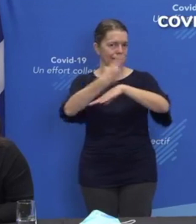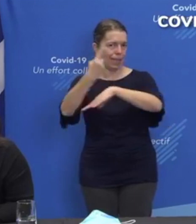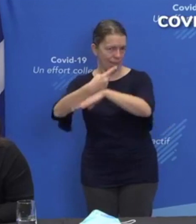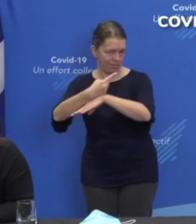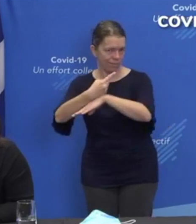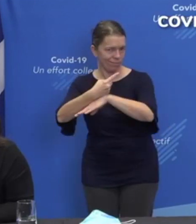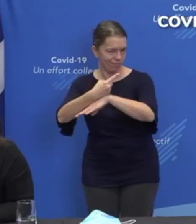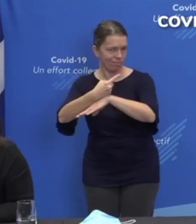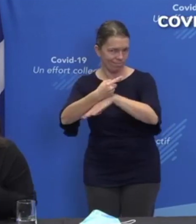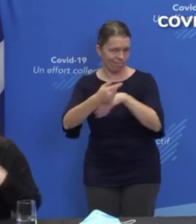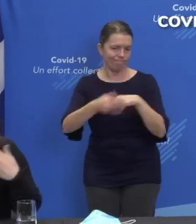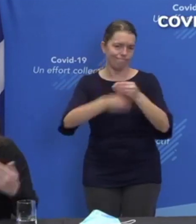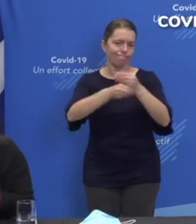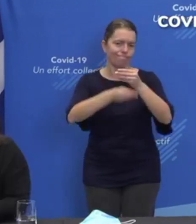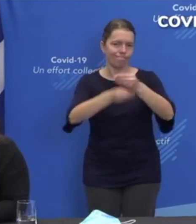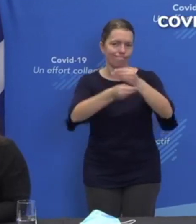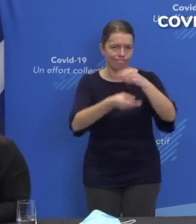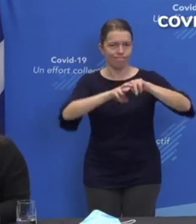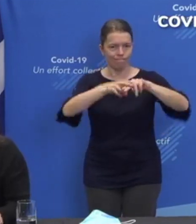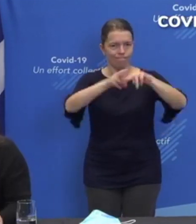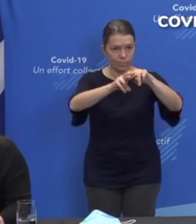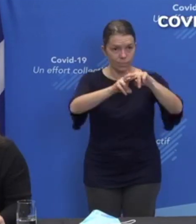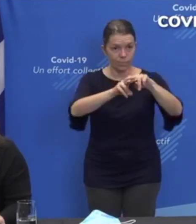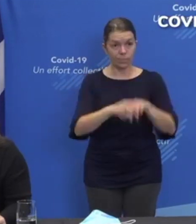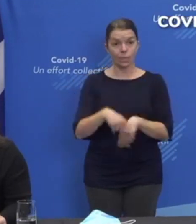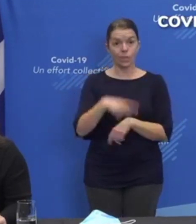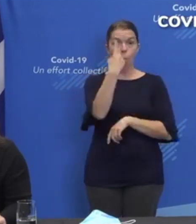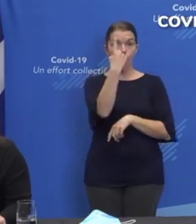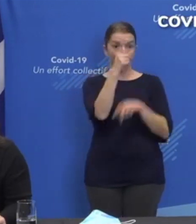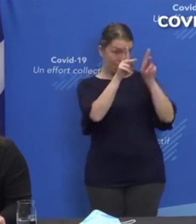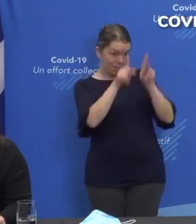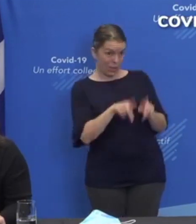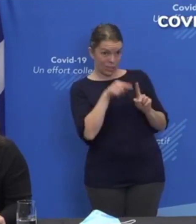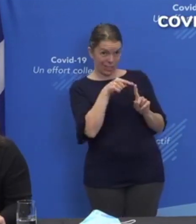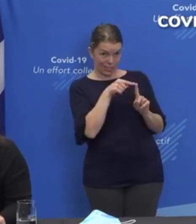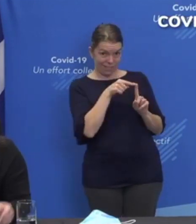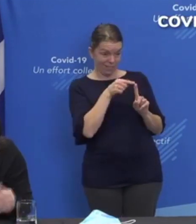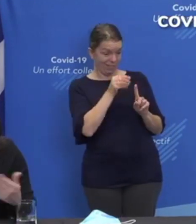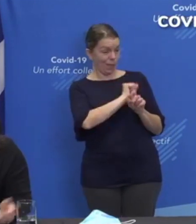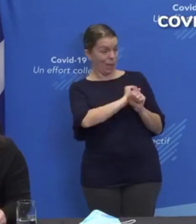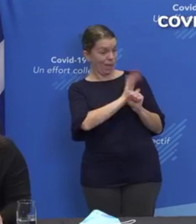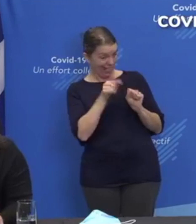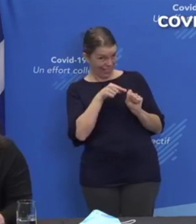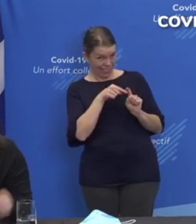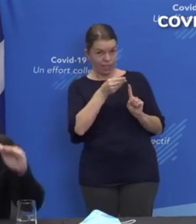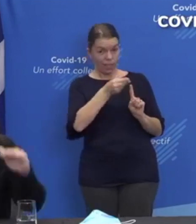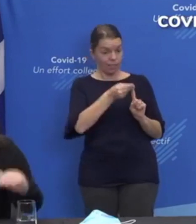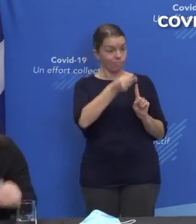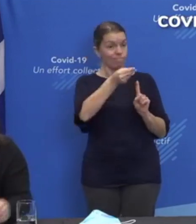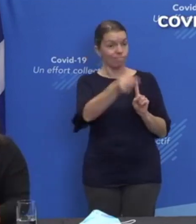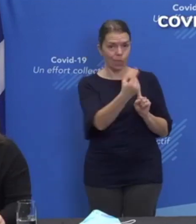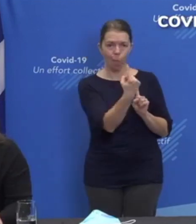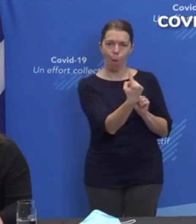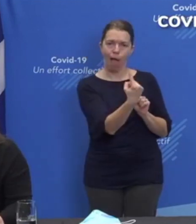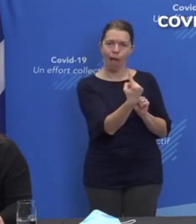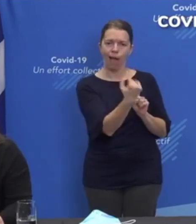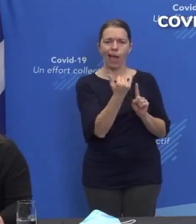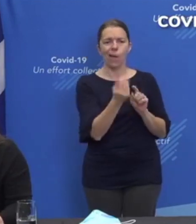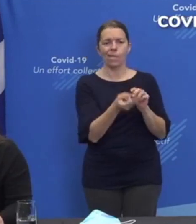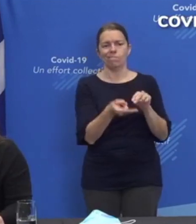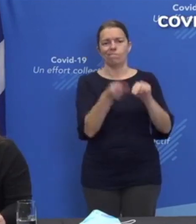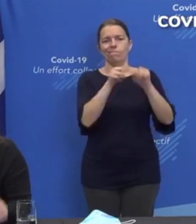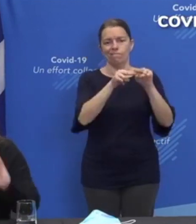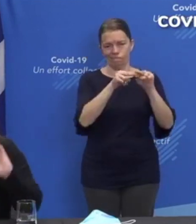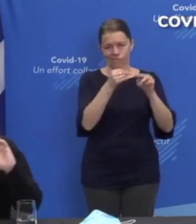has increased above 1, saying that we have more contacts, something that we want to lower under